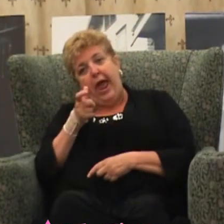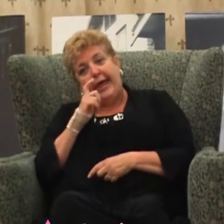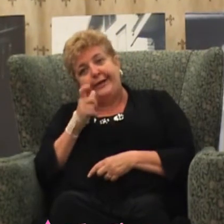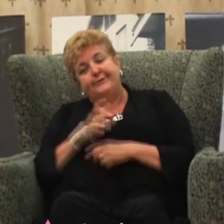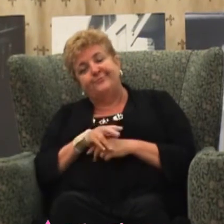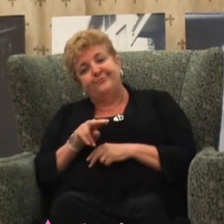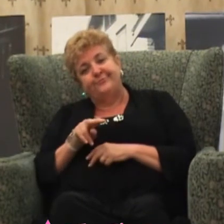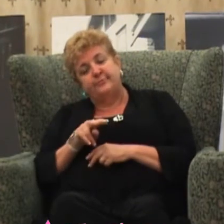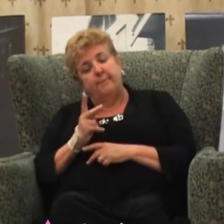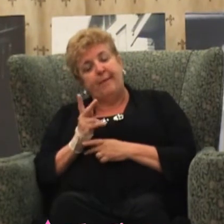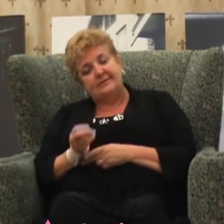Passed out.